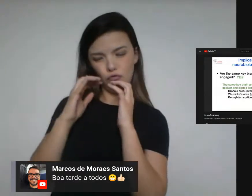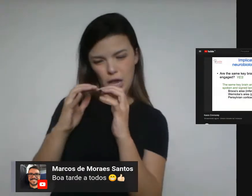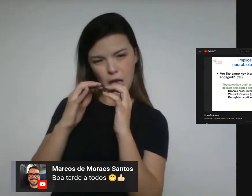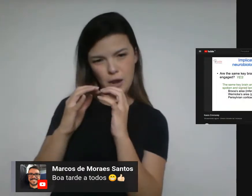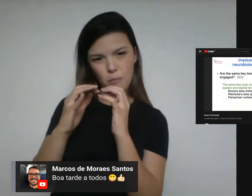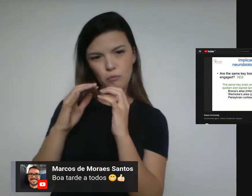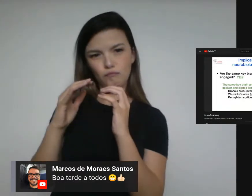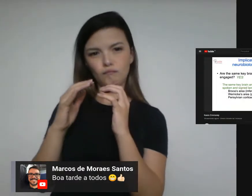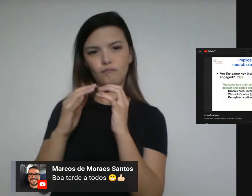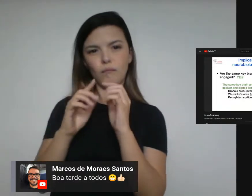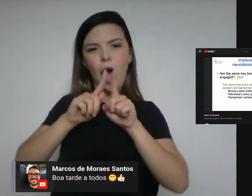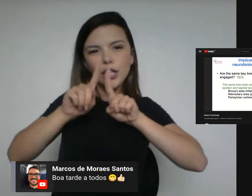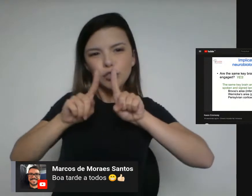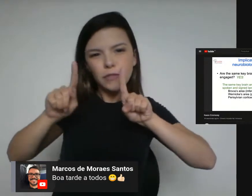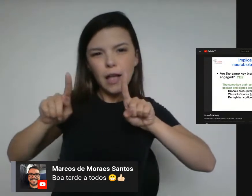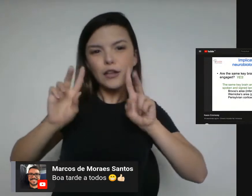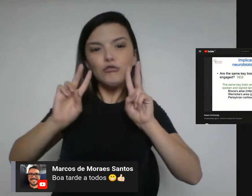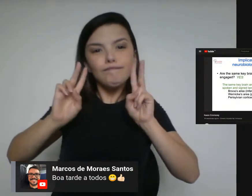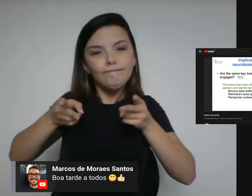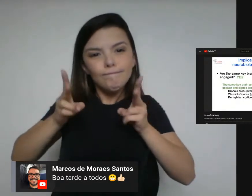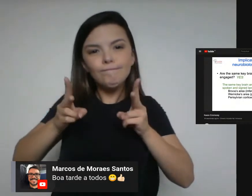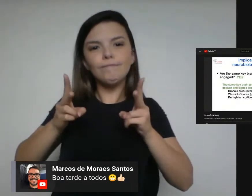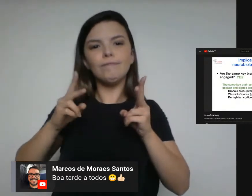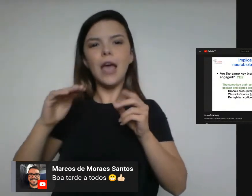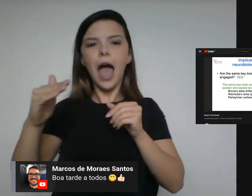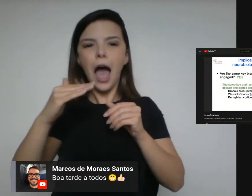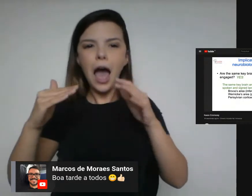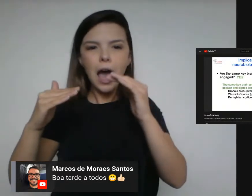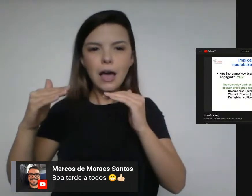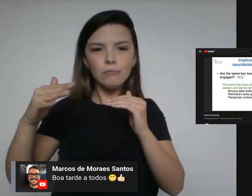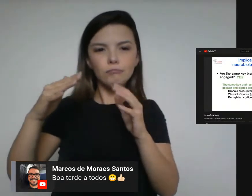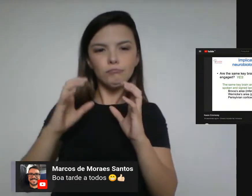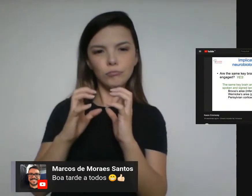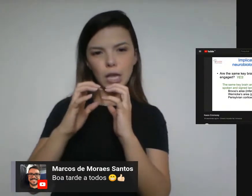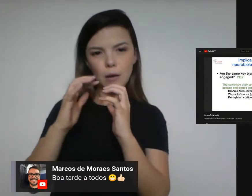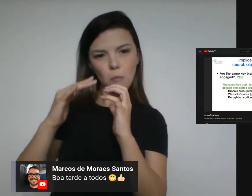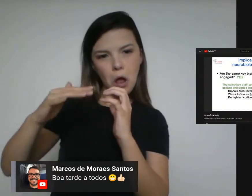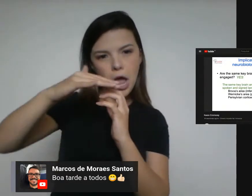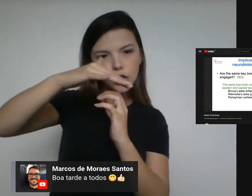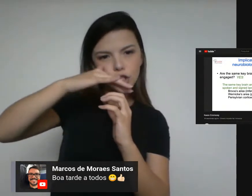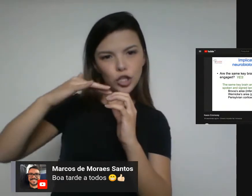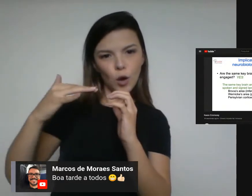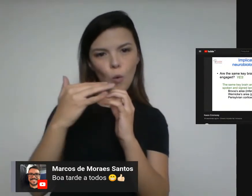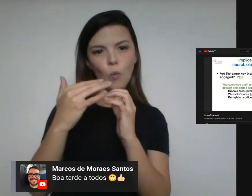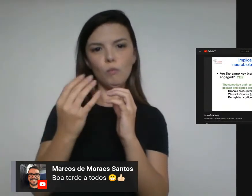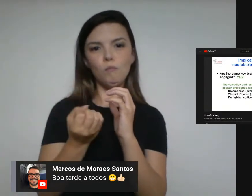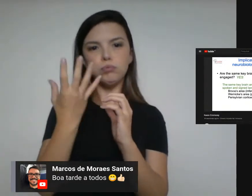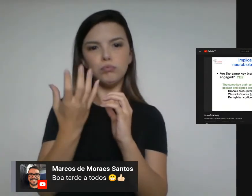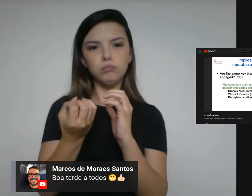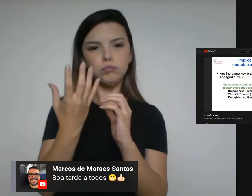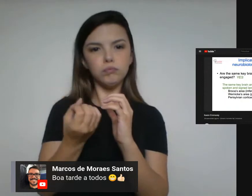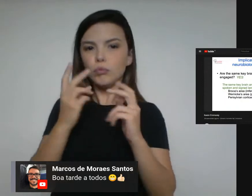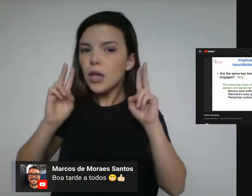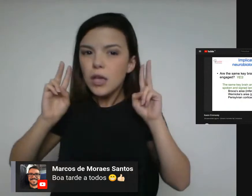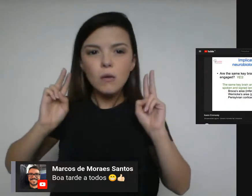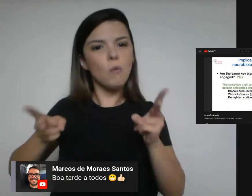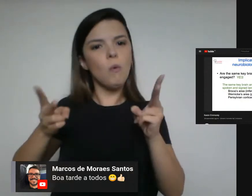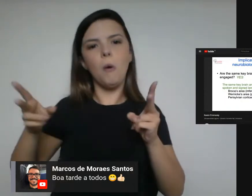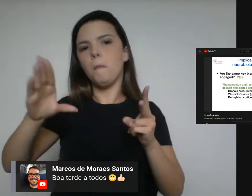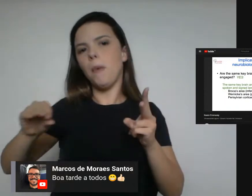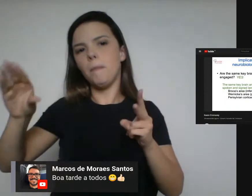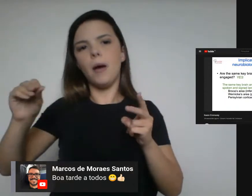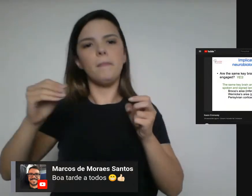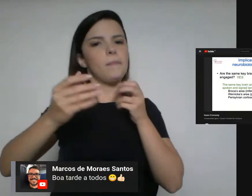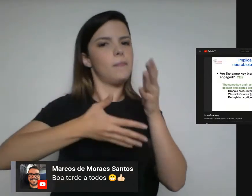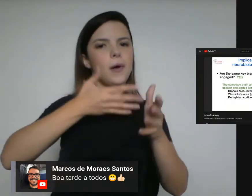the parasylvian core language cortices are active for both signed and spoken languages. So these are language cortices in the